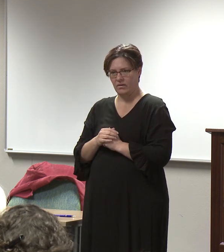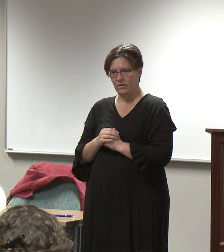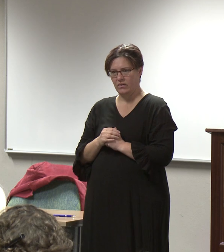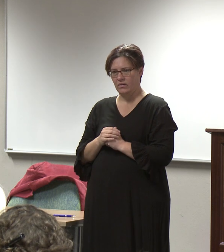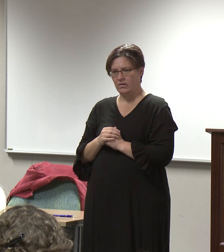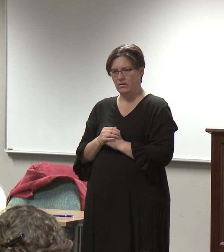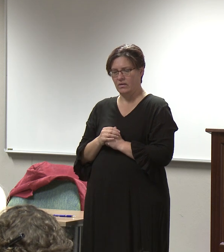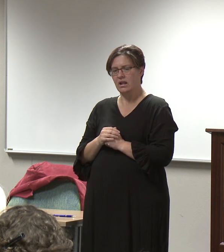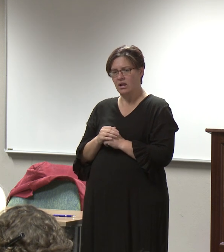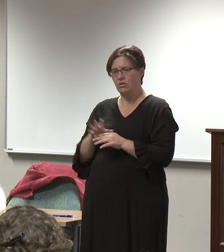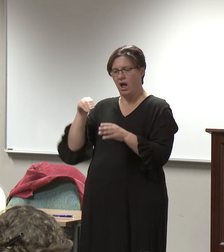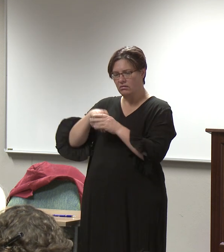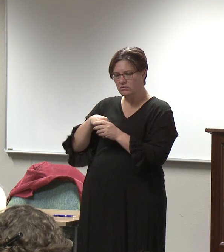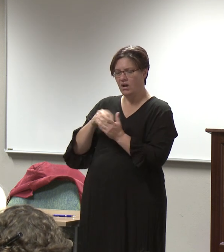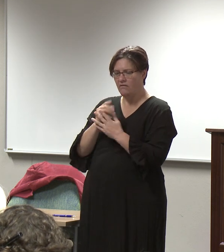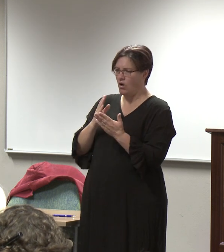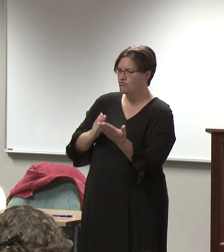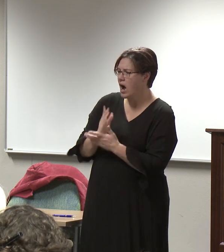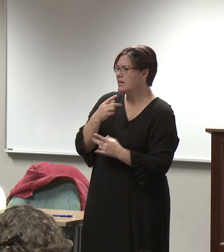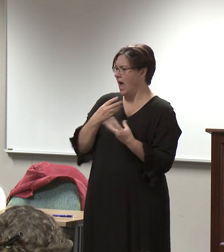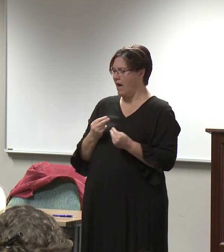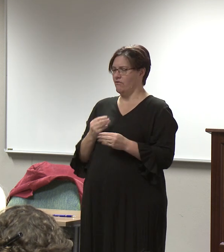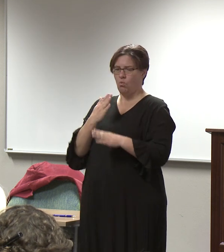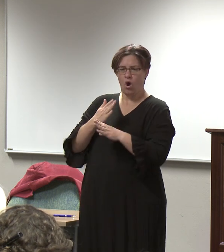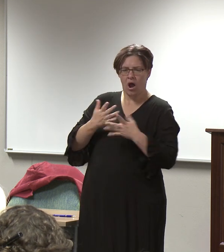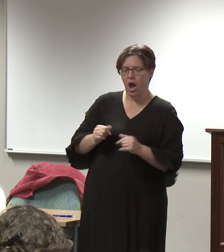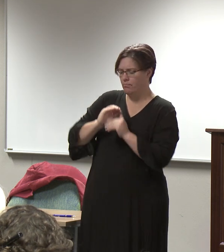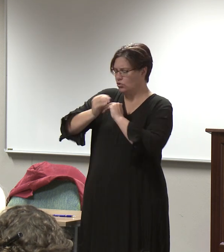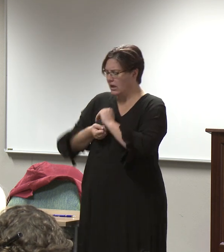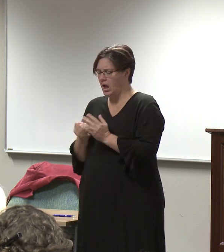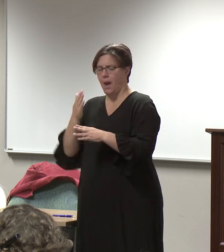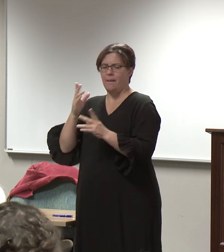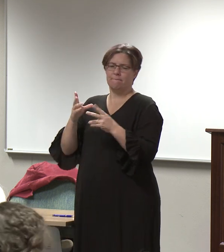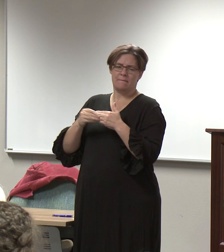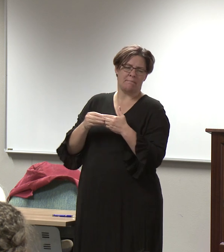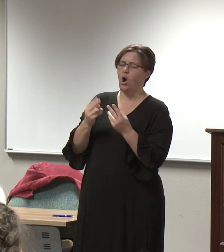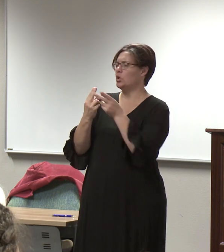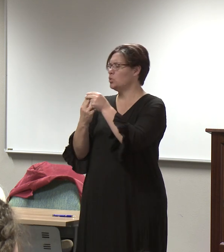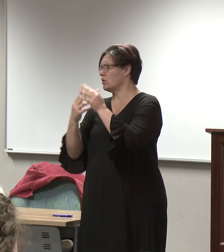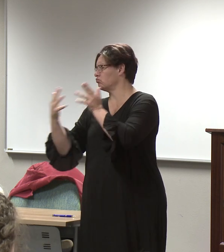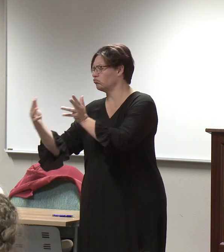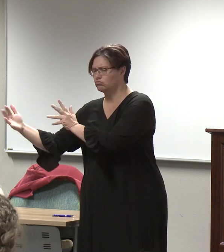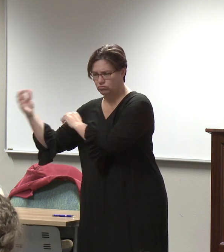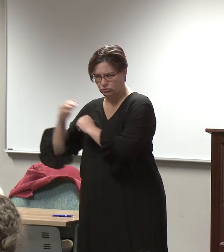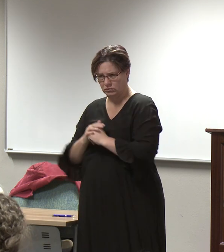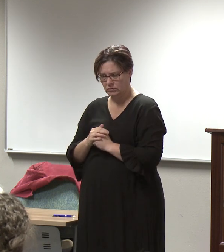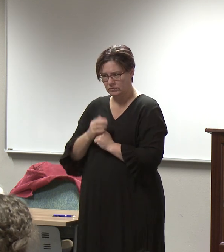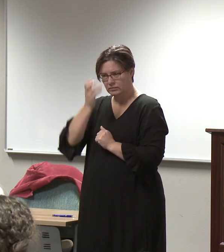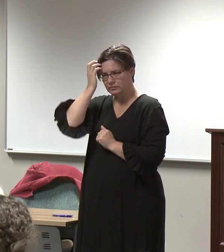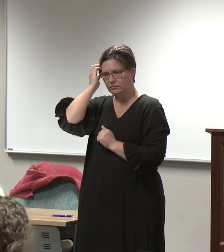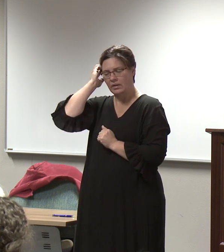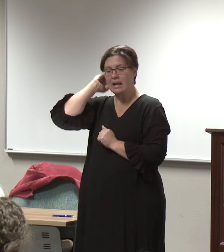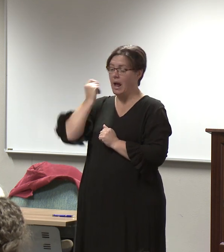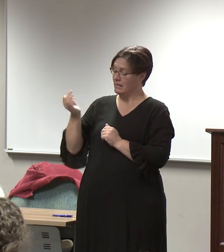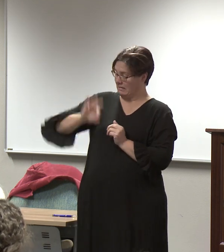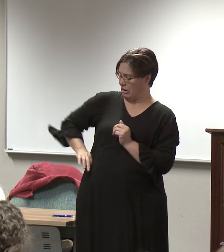the metropolitan sociability, has right, he's a worker, he's protected, probably a member of a union, and probably doesn't make as